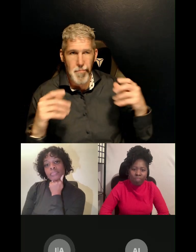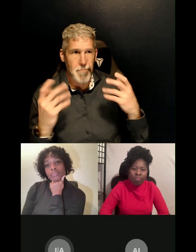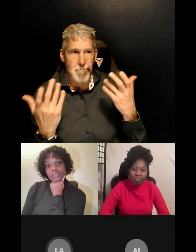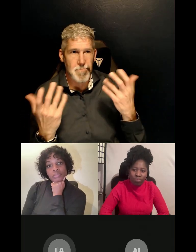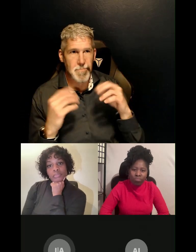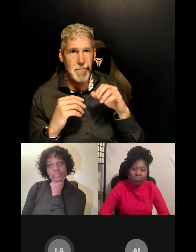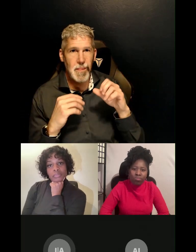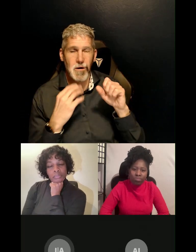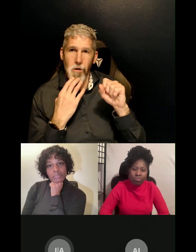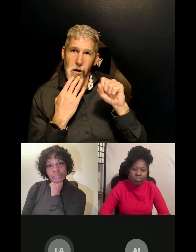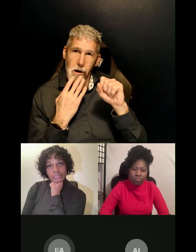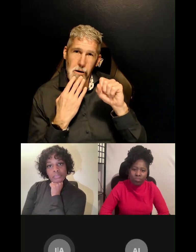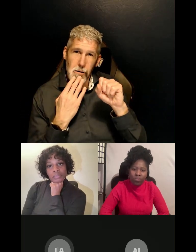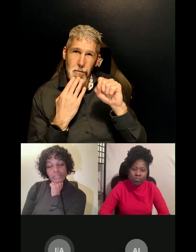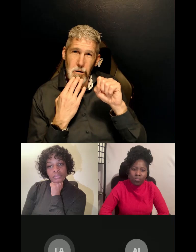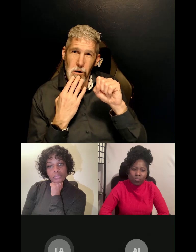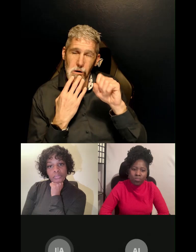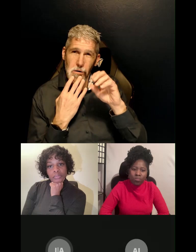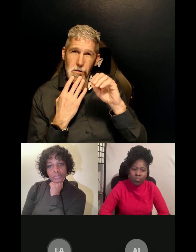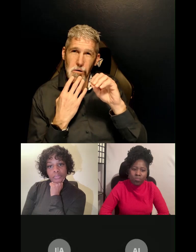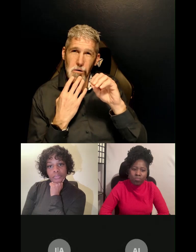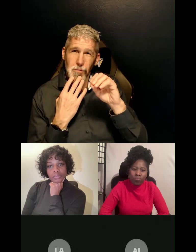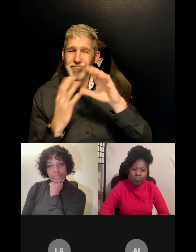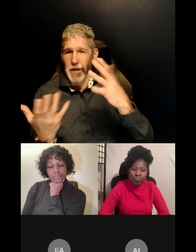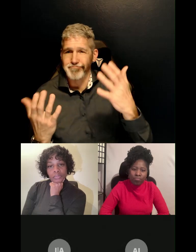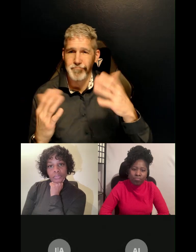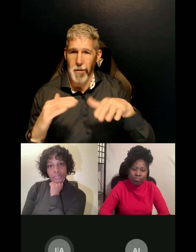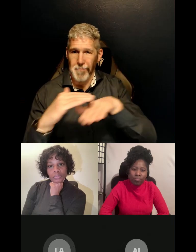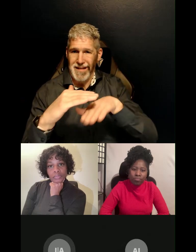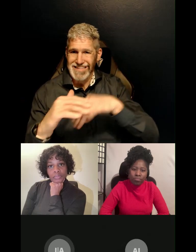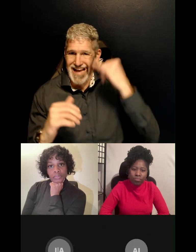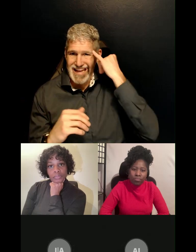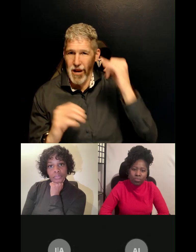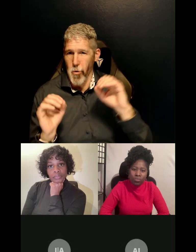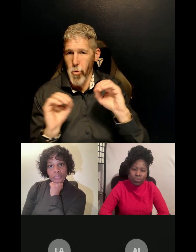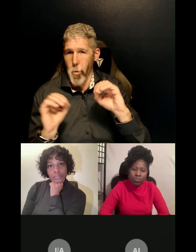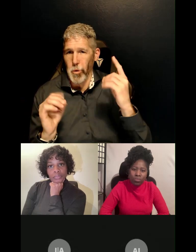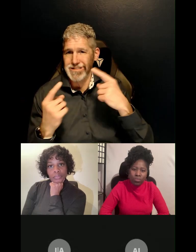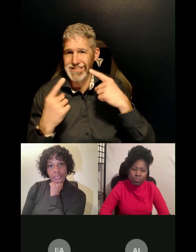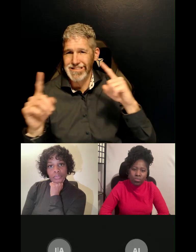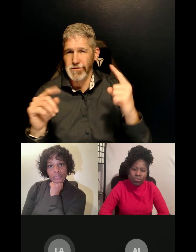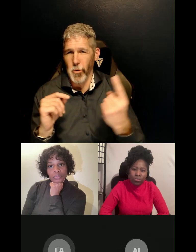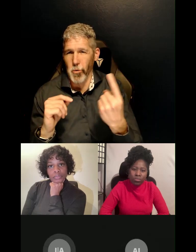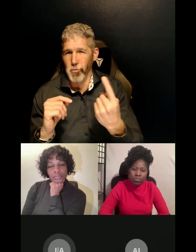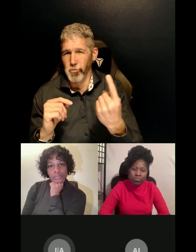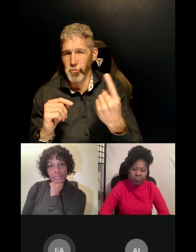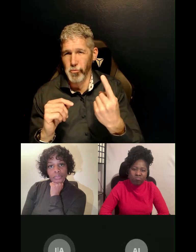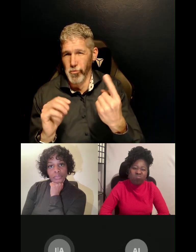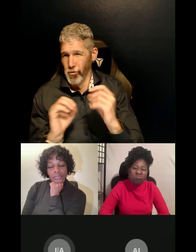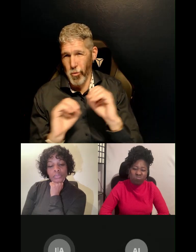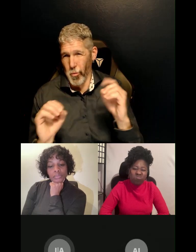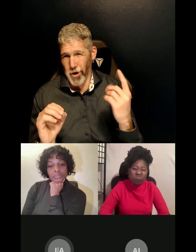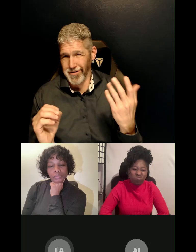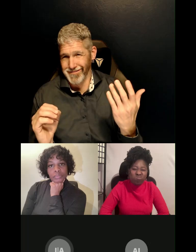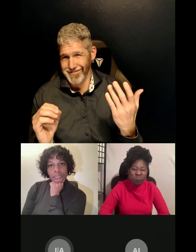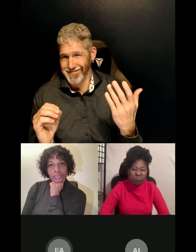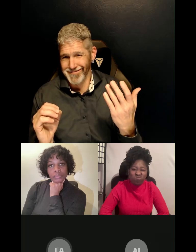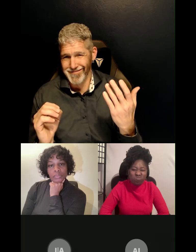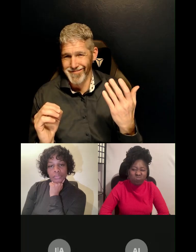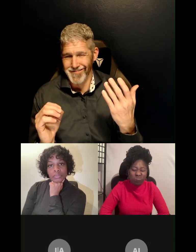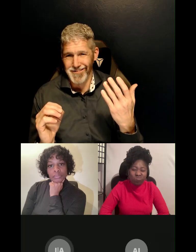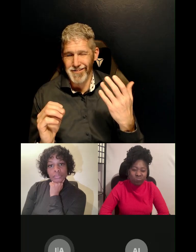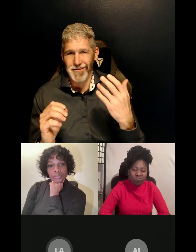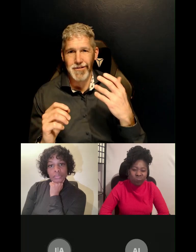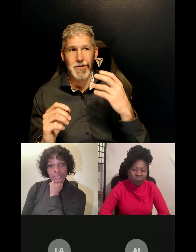Now, that takes a variety of forms. So the basic idea is no one is successful